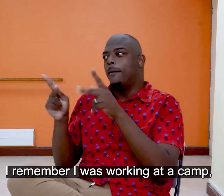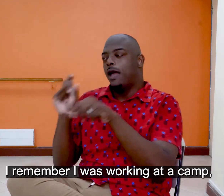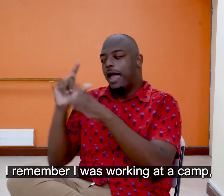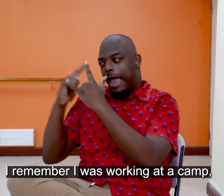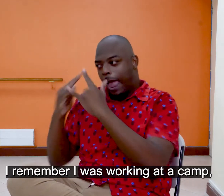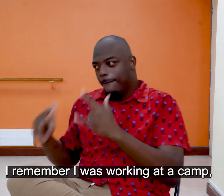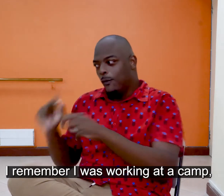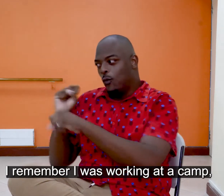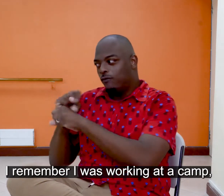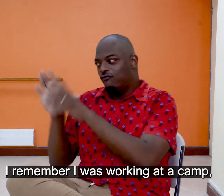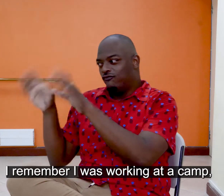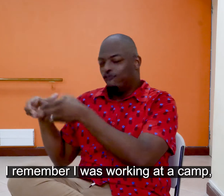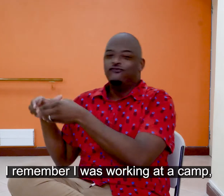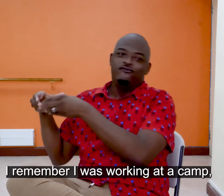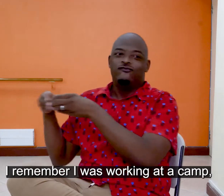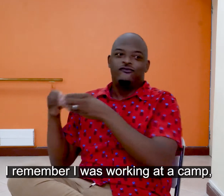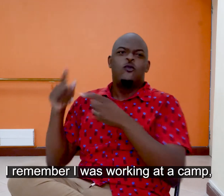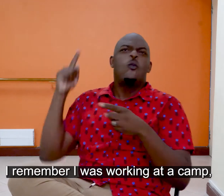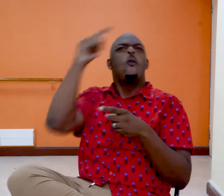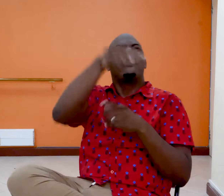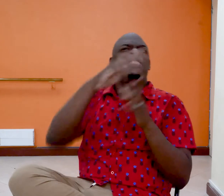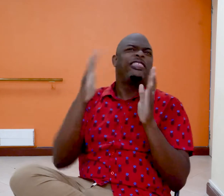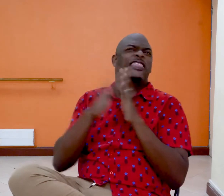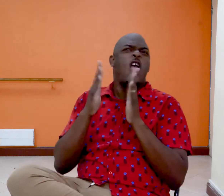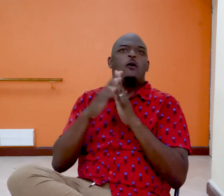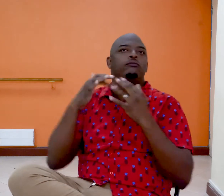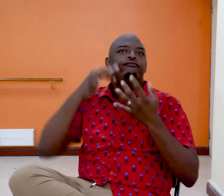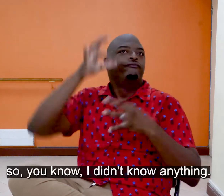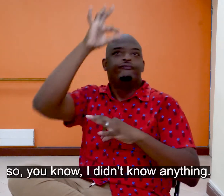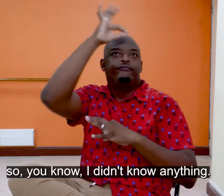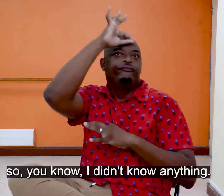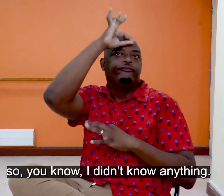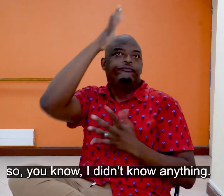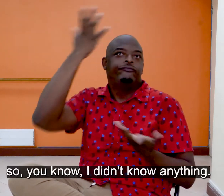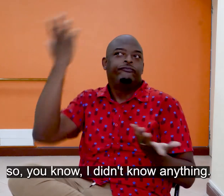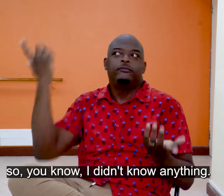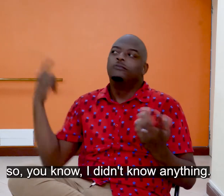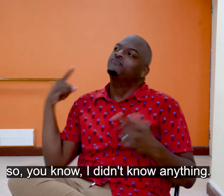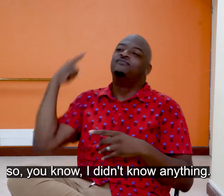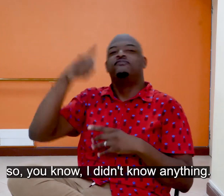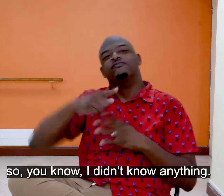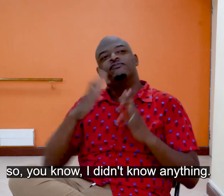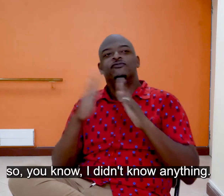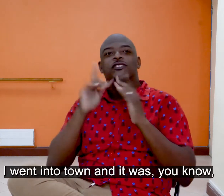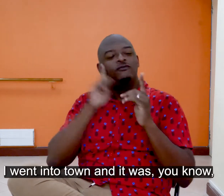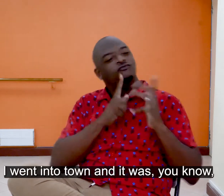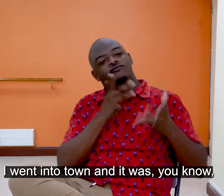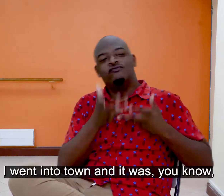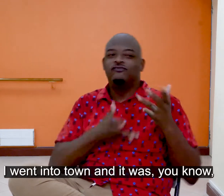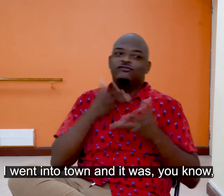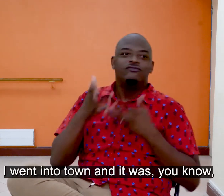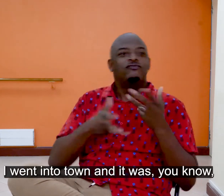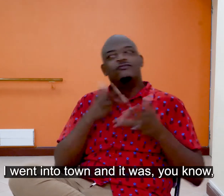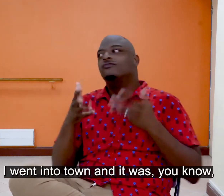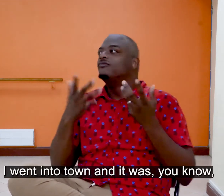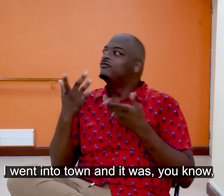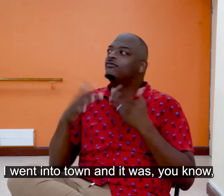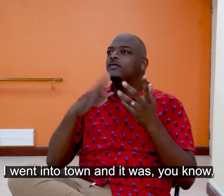was working at a camp. So, I didn't know anything. I went into town and I was,